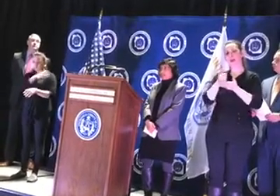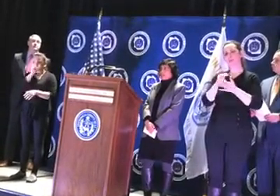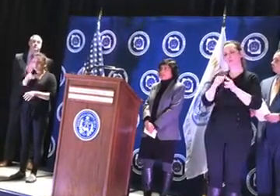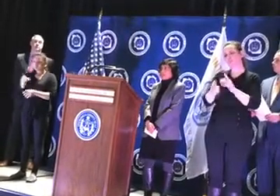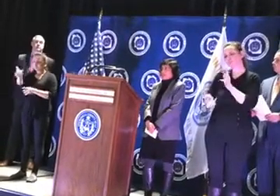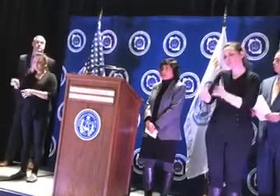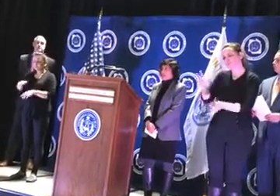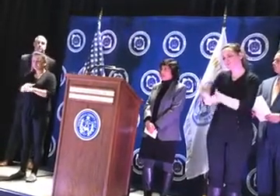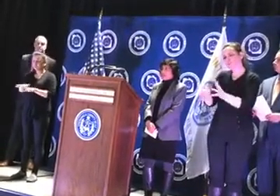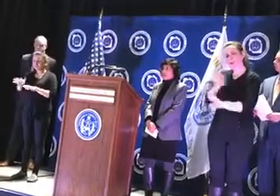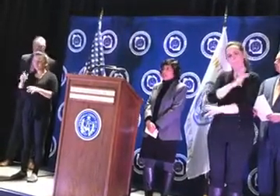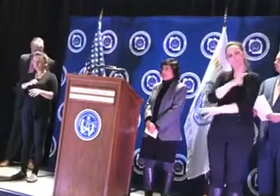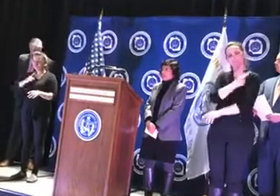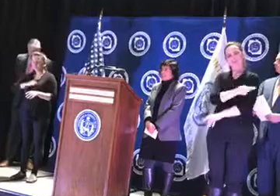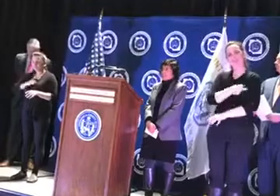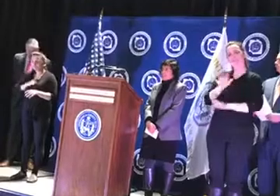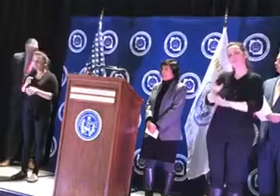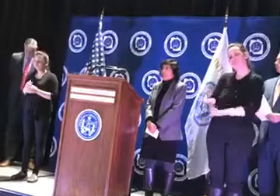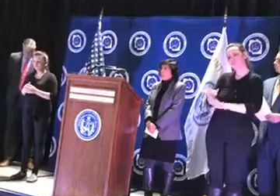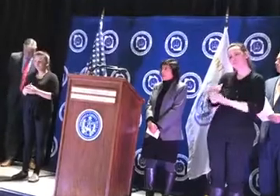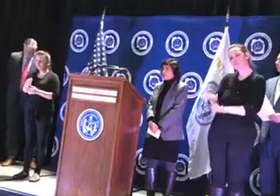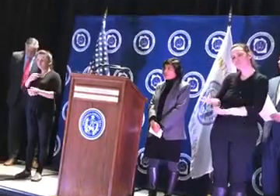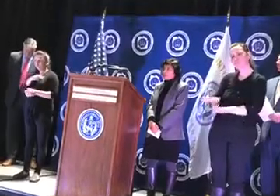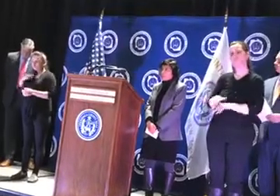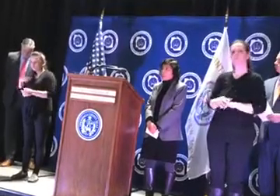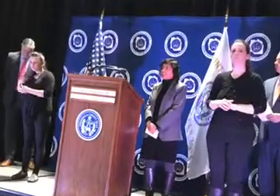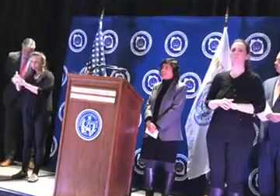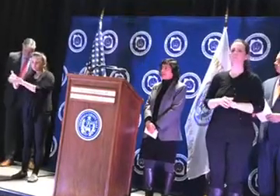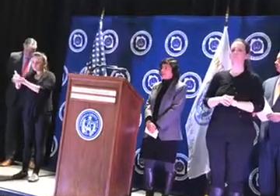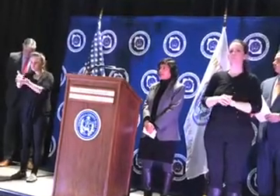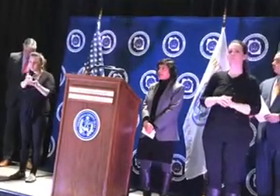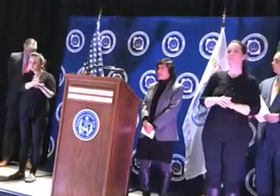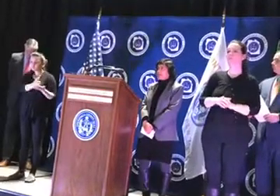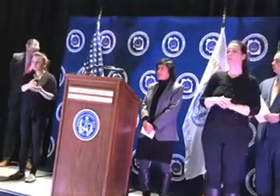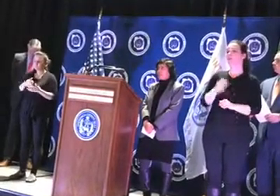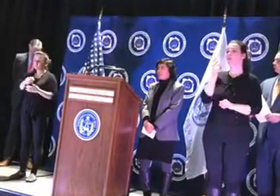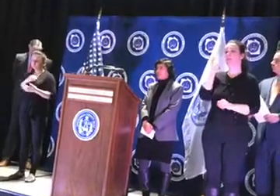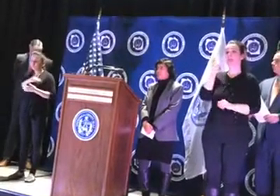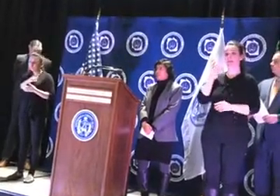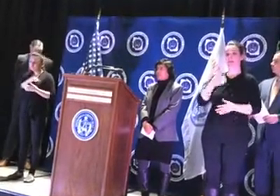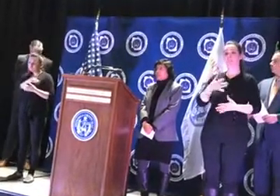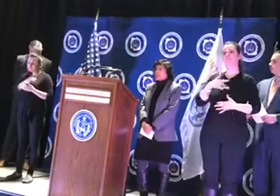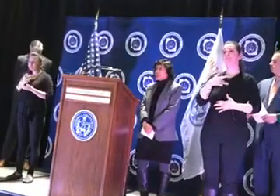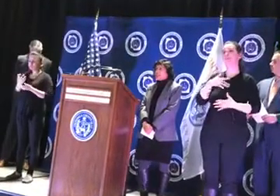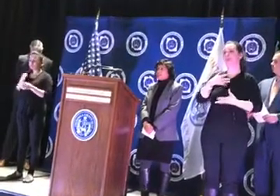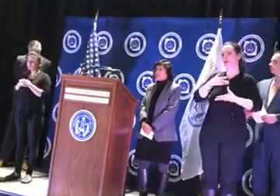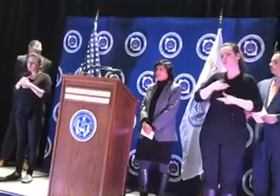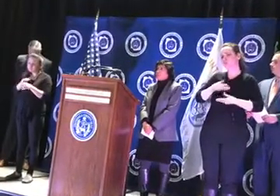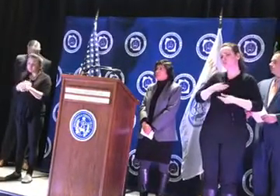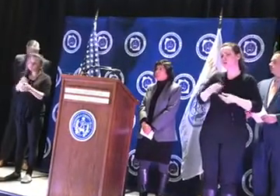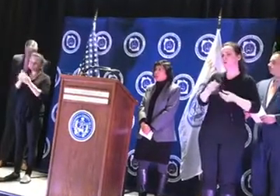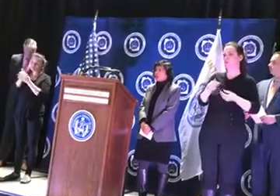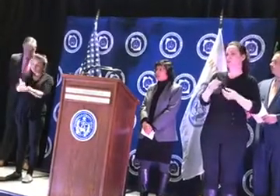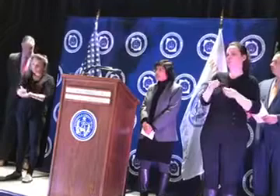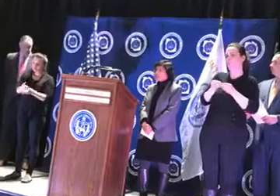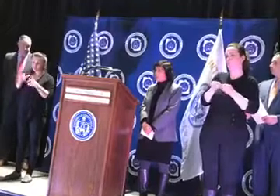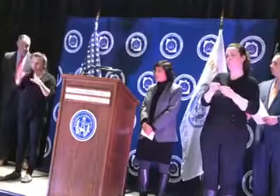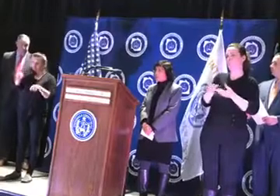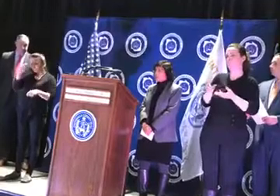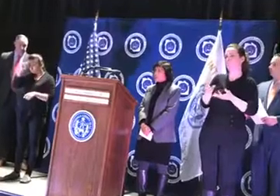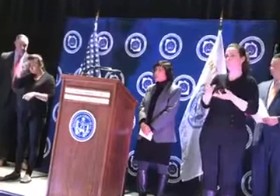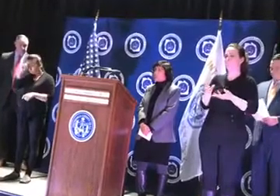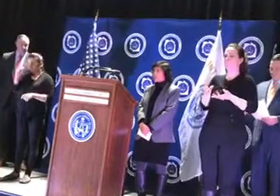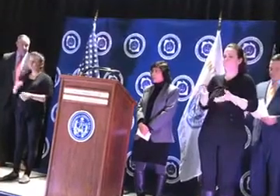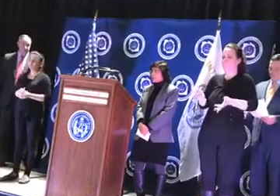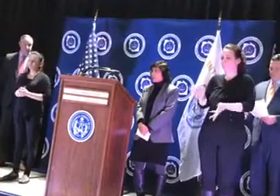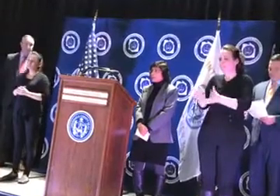them and just have a compassionate hand out to them, essentially. It's important. Just a phone call with the